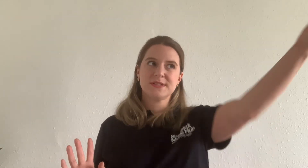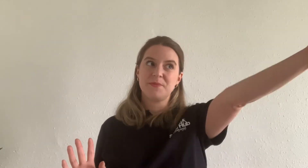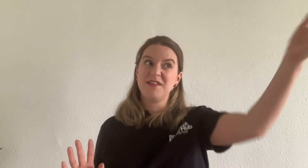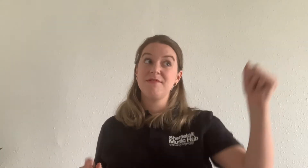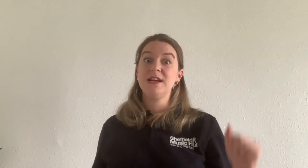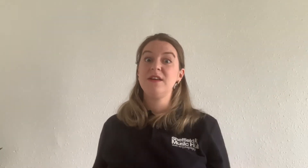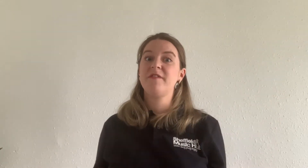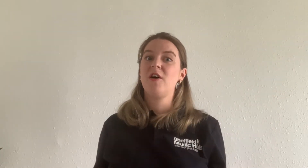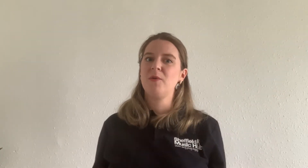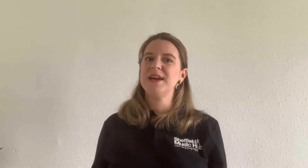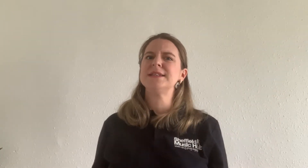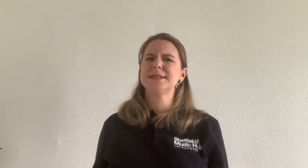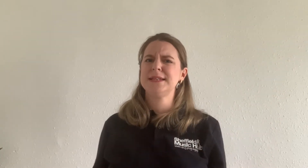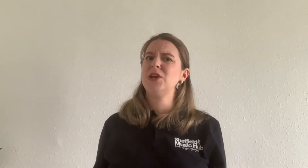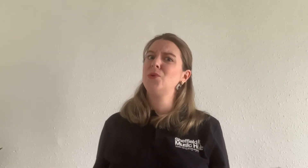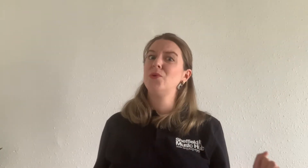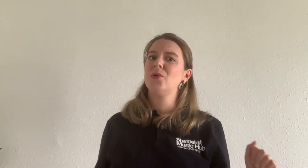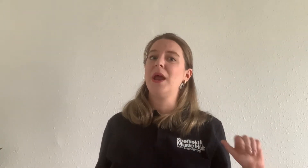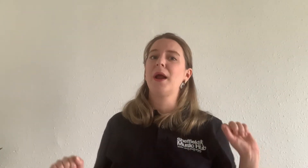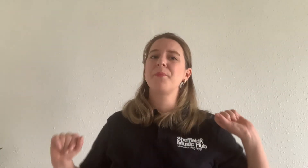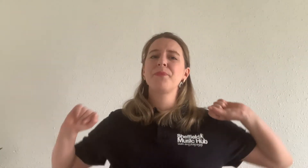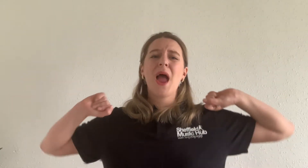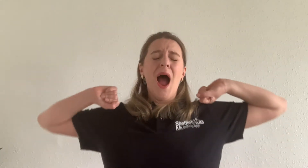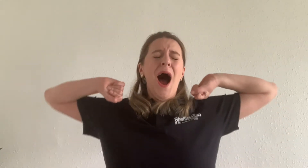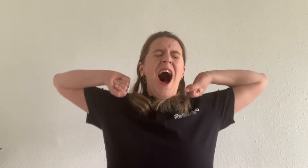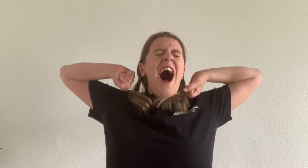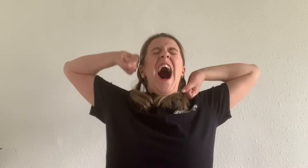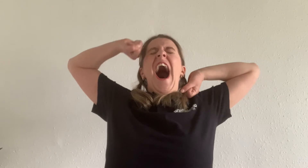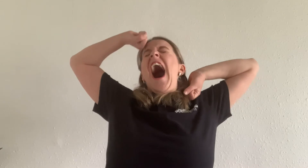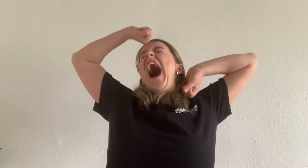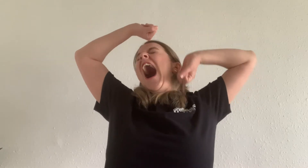somebody really far away to see you yawning.